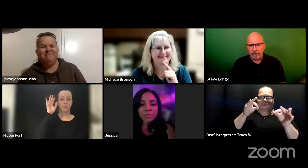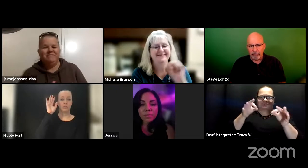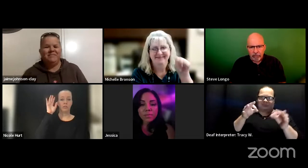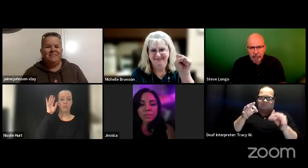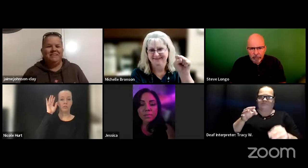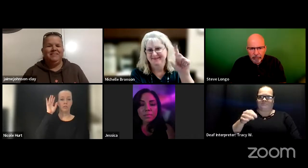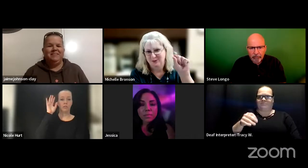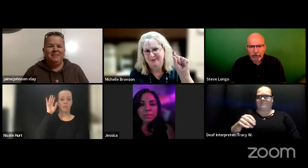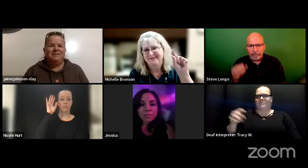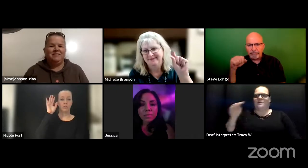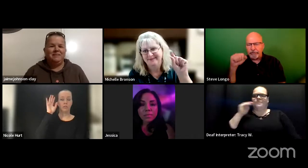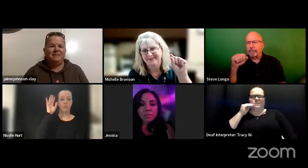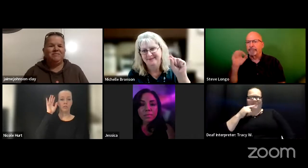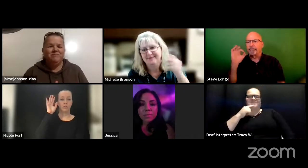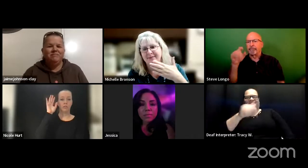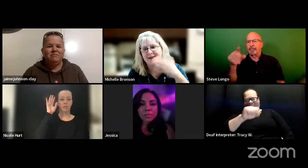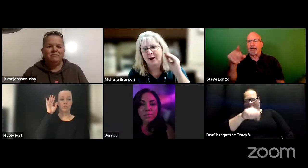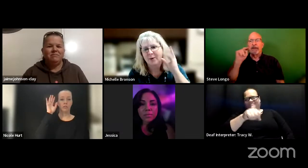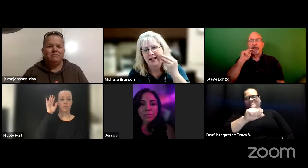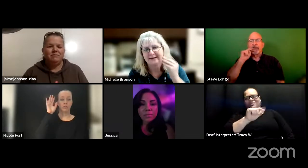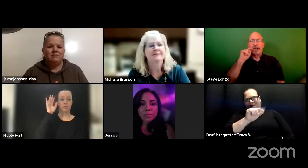saw that in the chat.